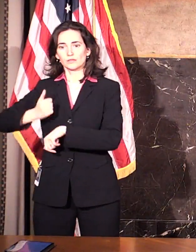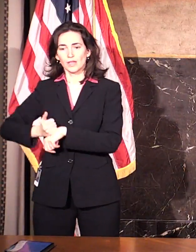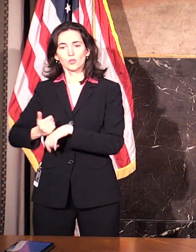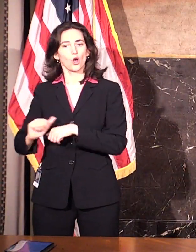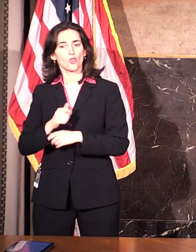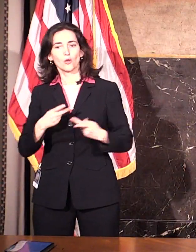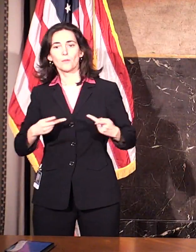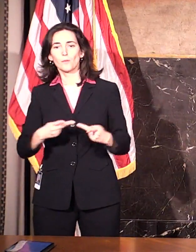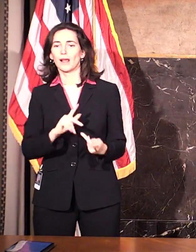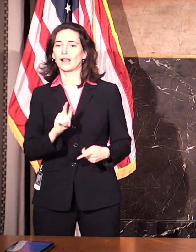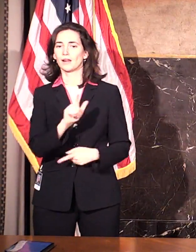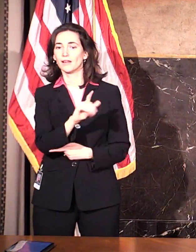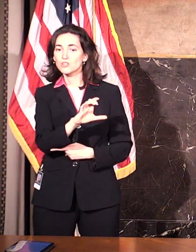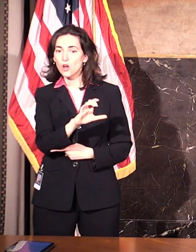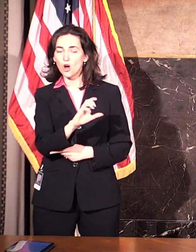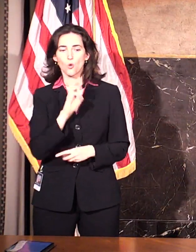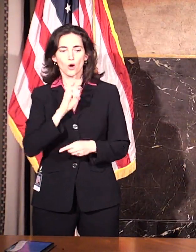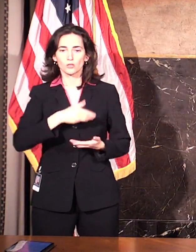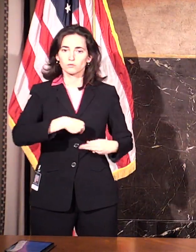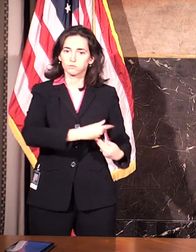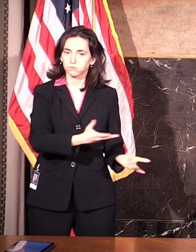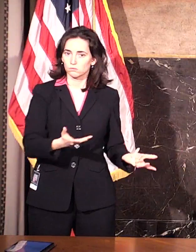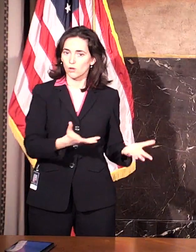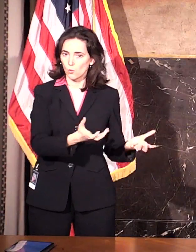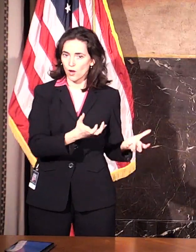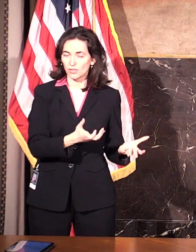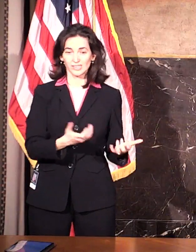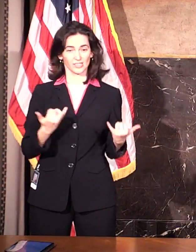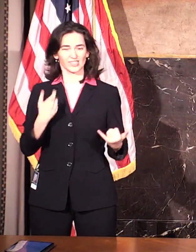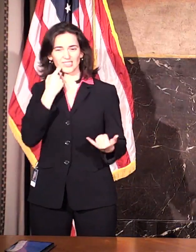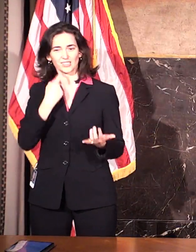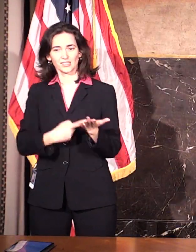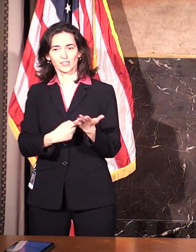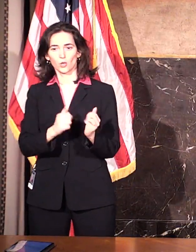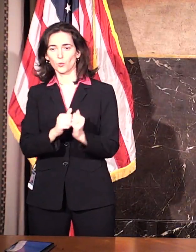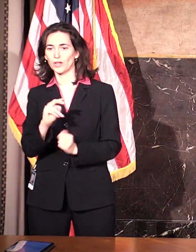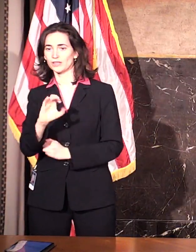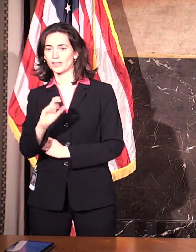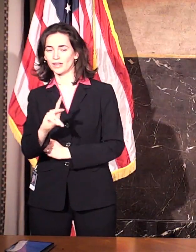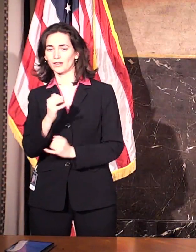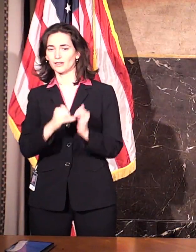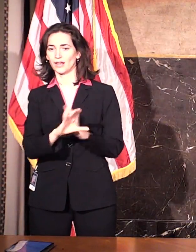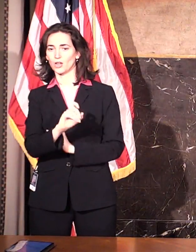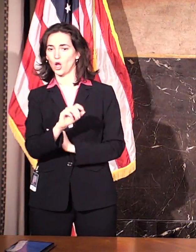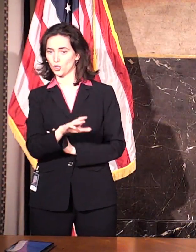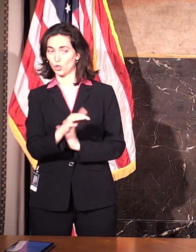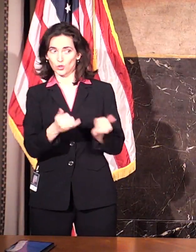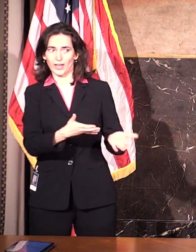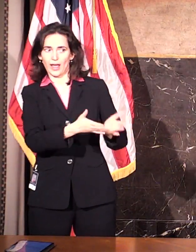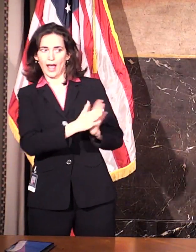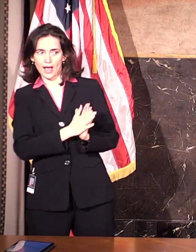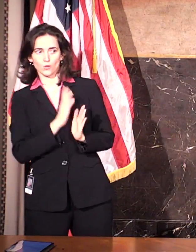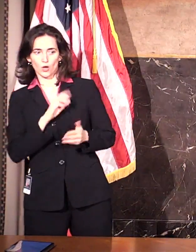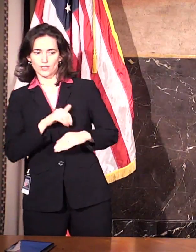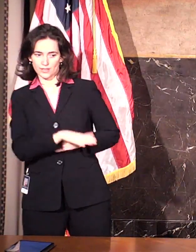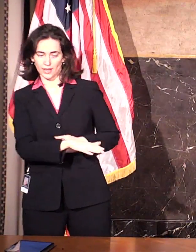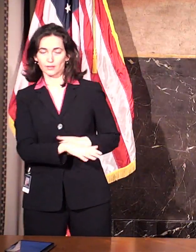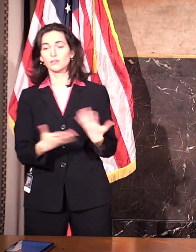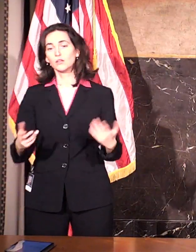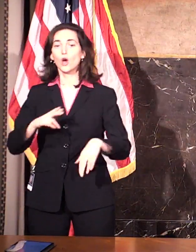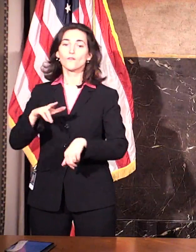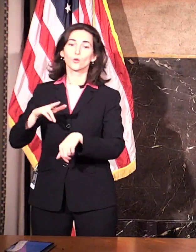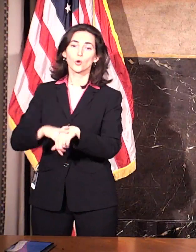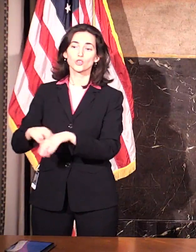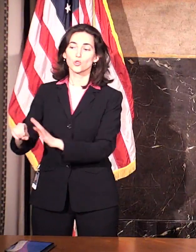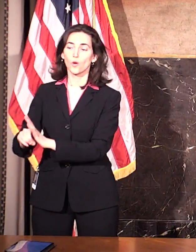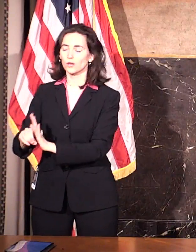Charles. And I was able to talk to Nick Hunter today, and he made that request. Obviously, the infrastructure in